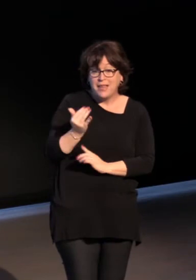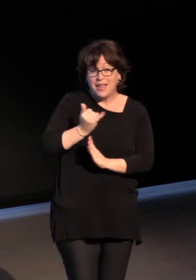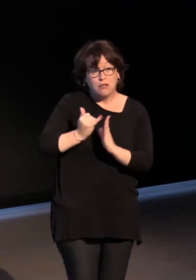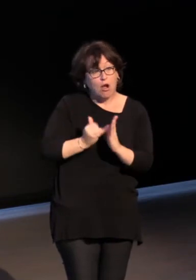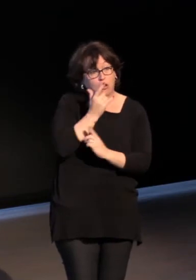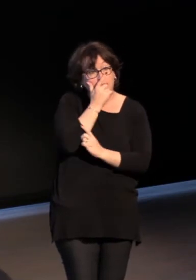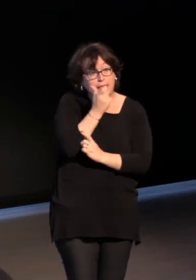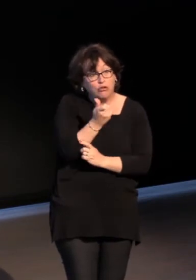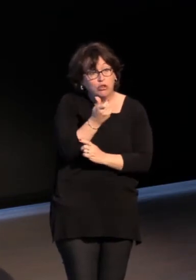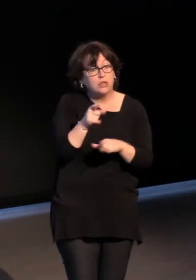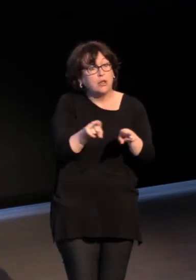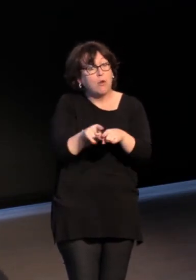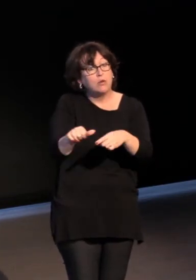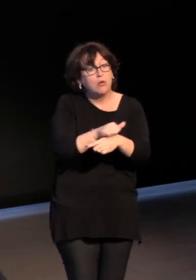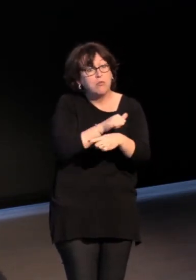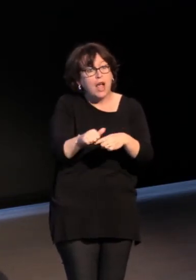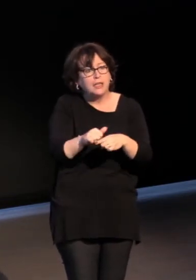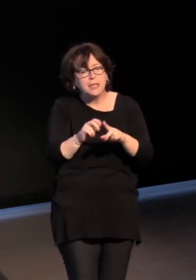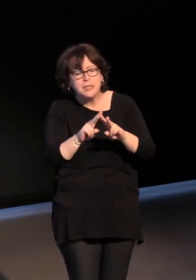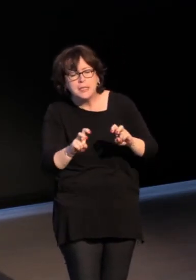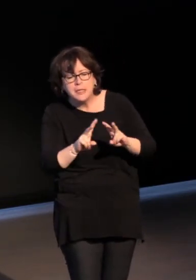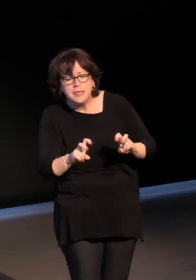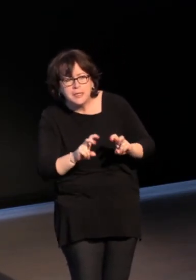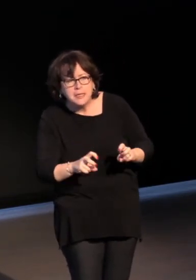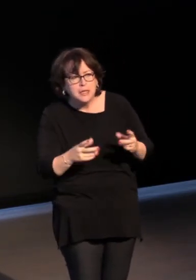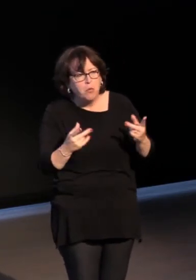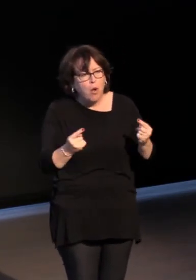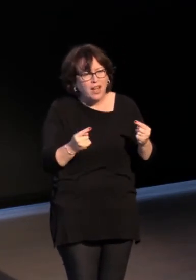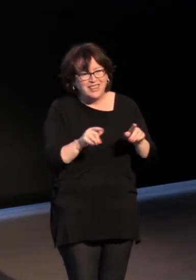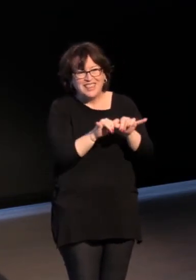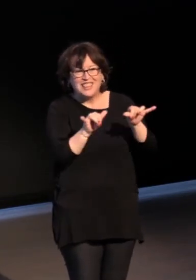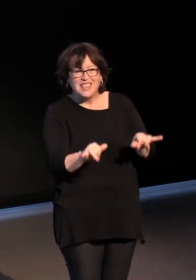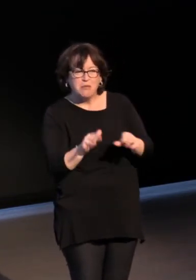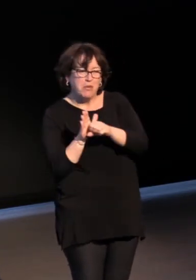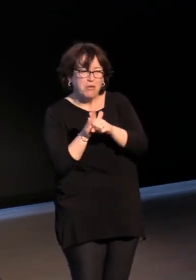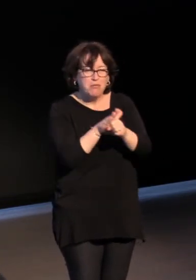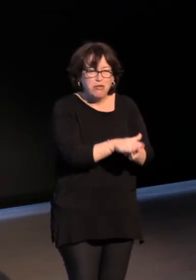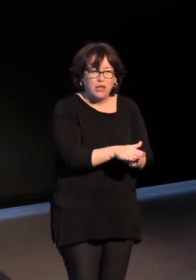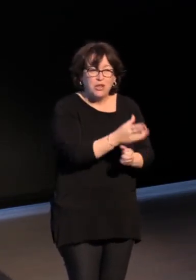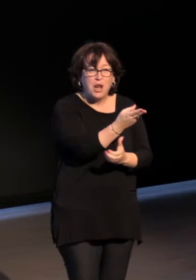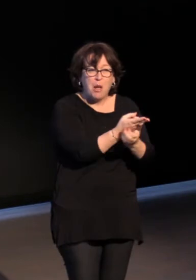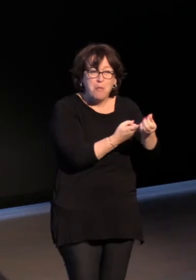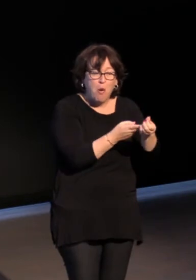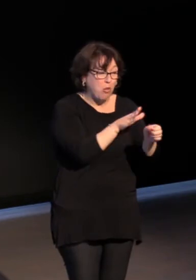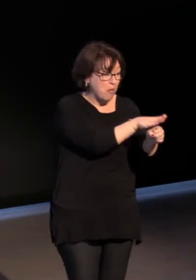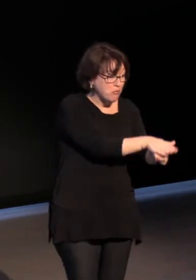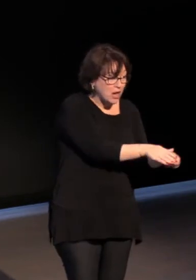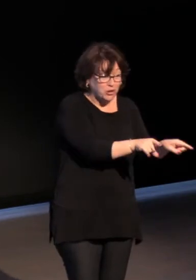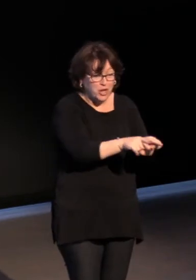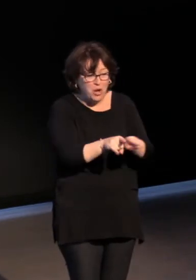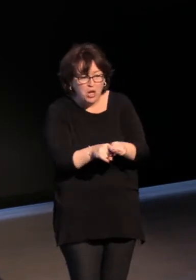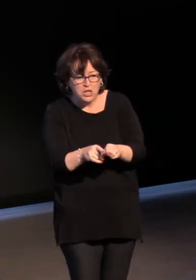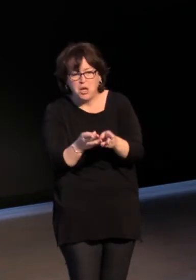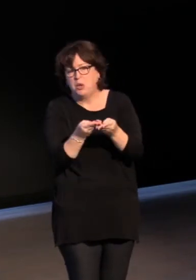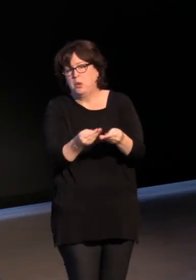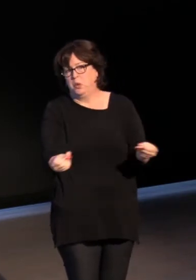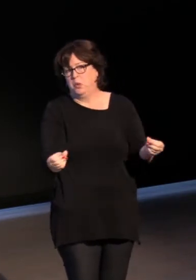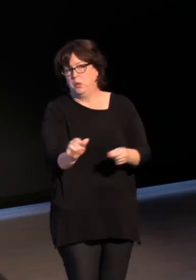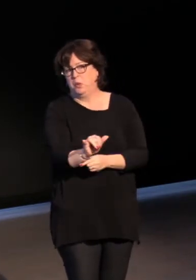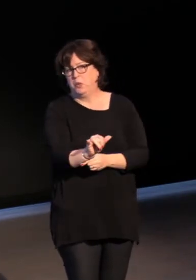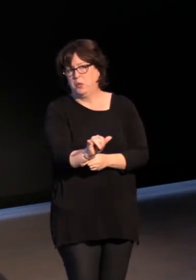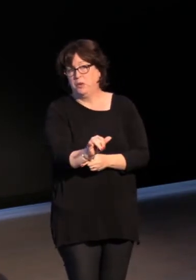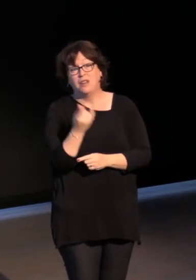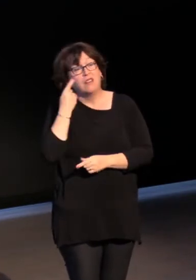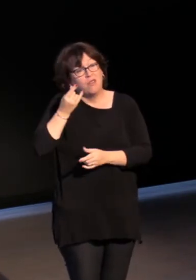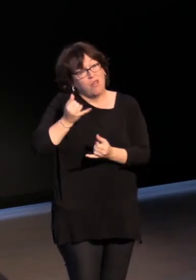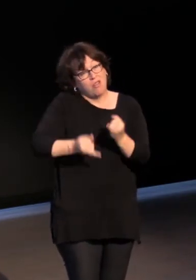interests and practices explore the individual and systemic roles in both oppressing and restoring humanity. For